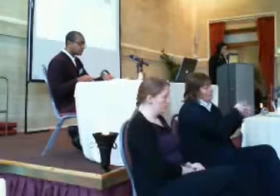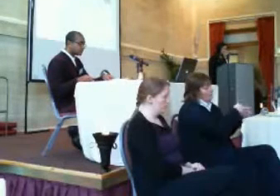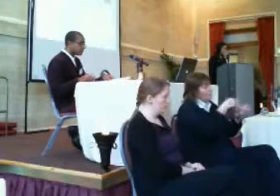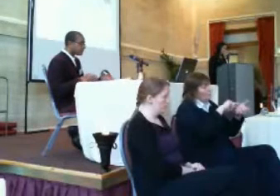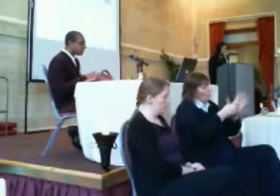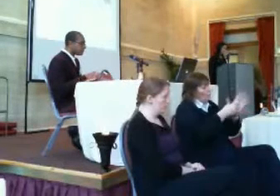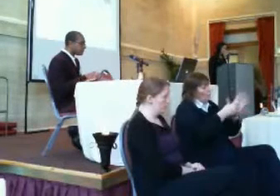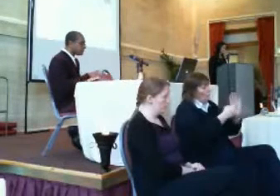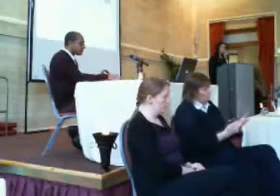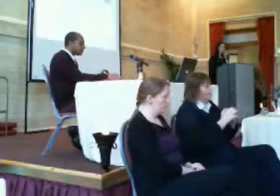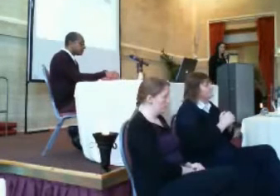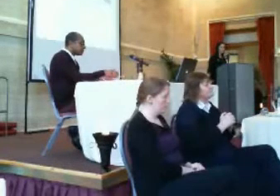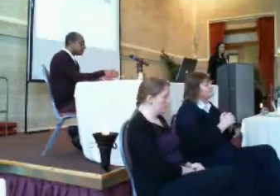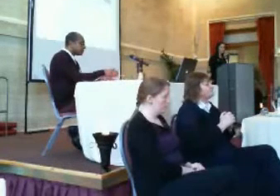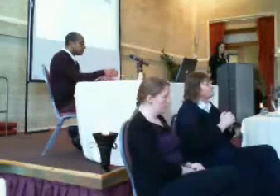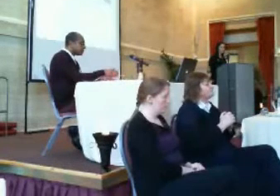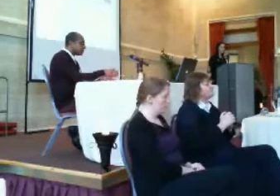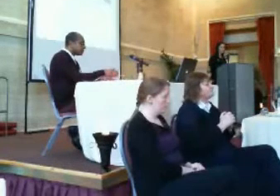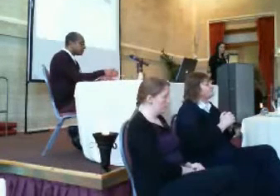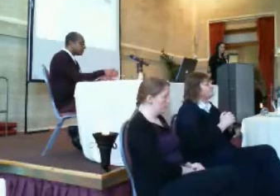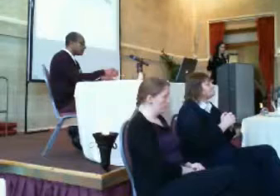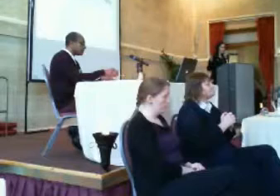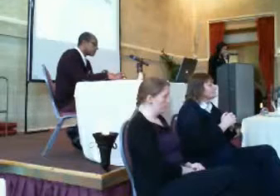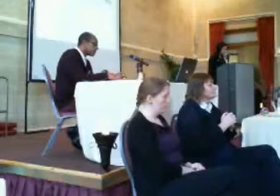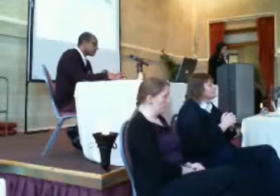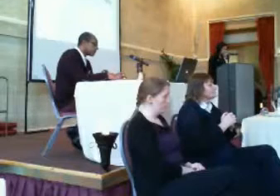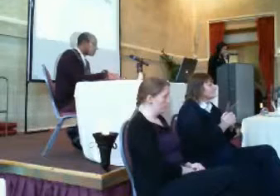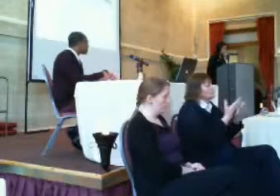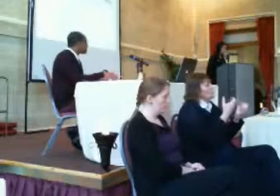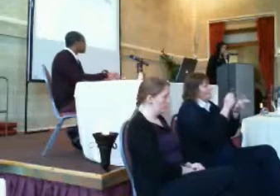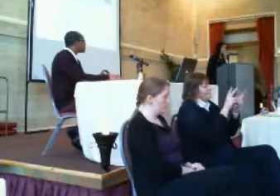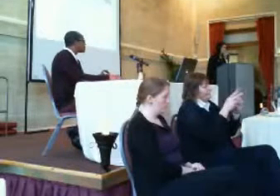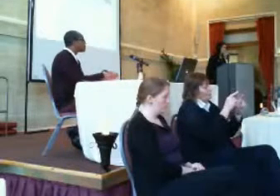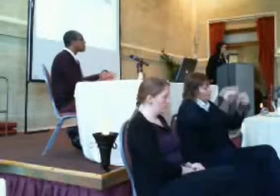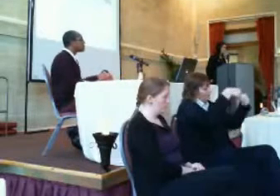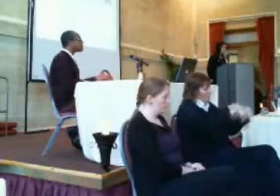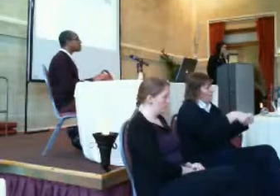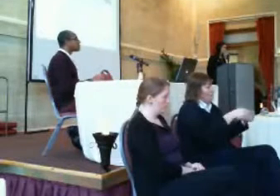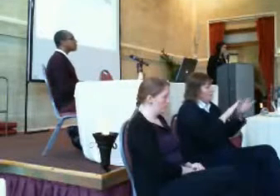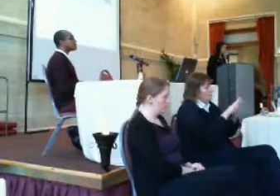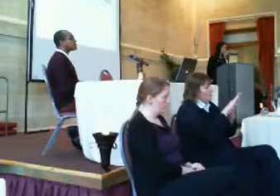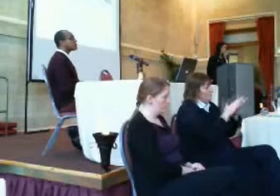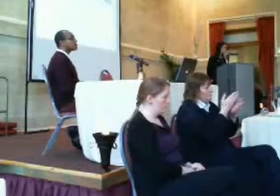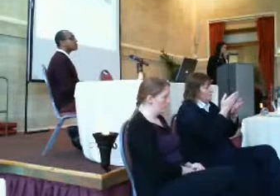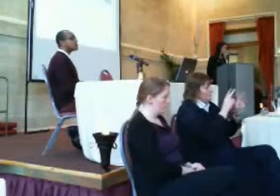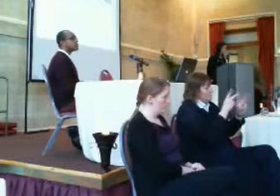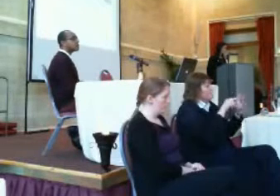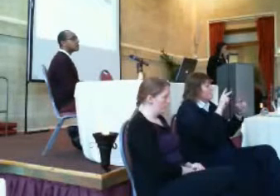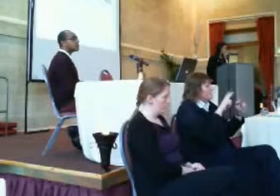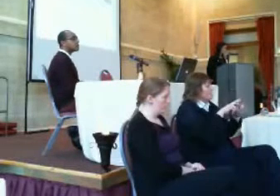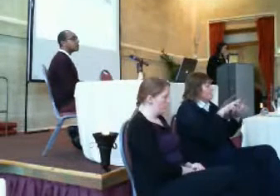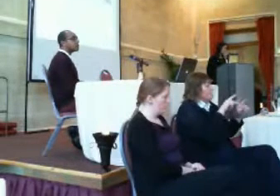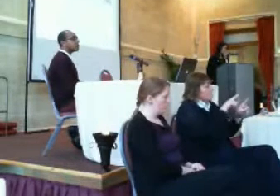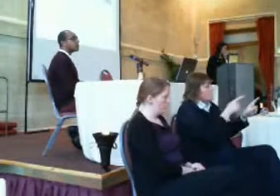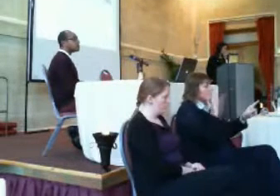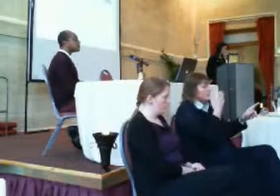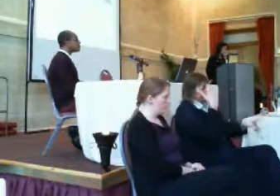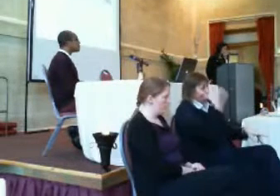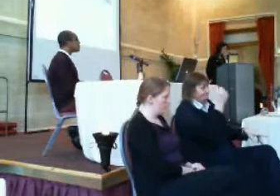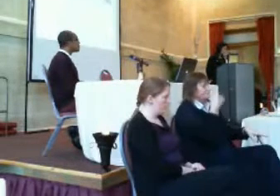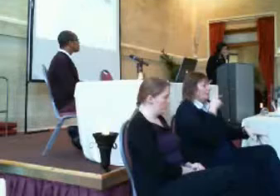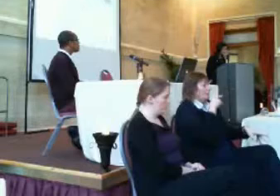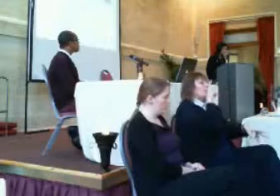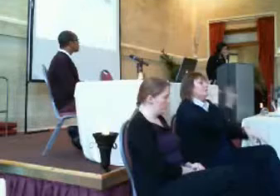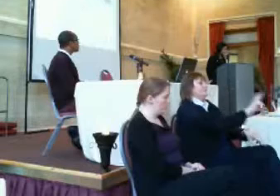bit of housekeeping, we've obviously got sign language interpreters, so if you can take that into account when you are